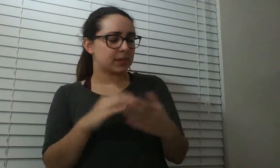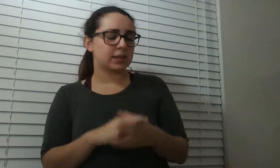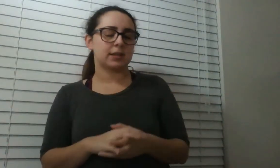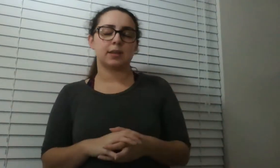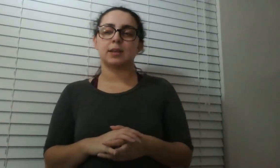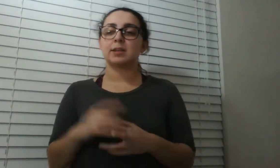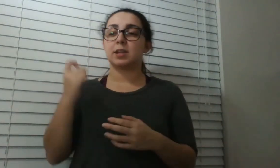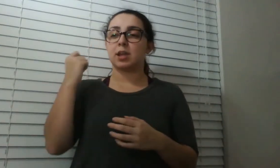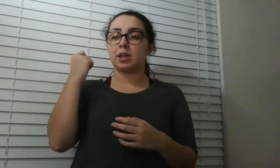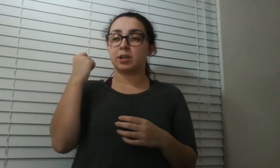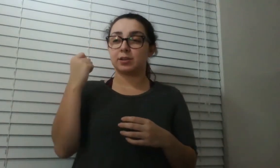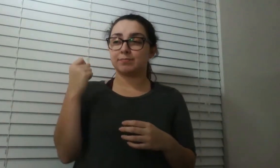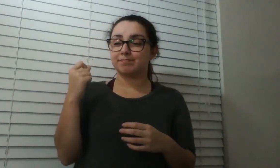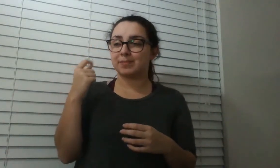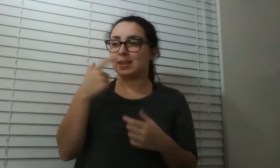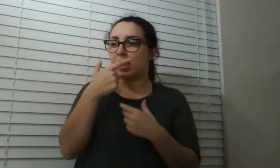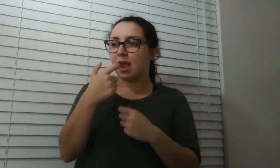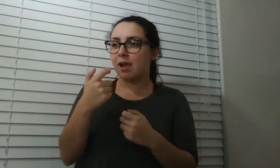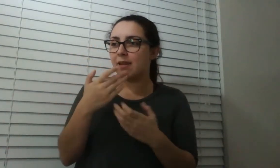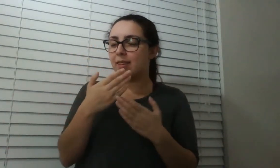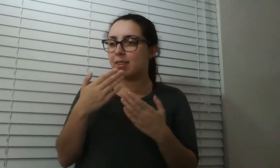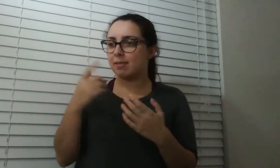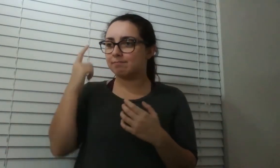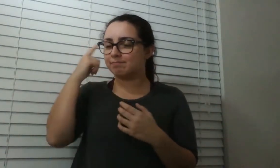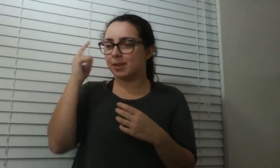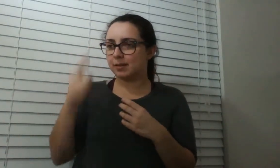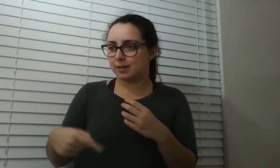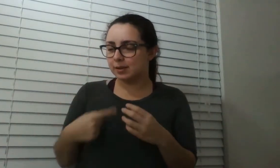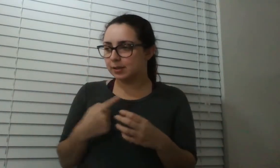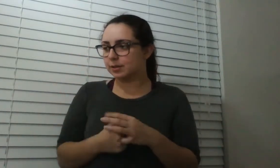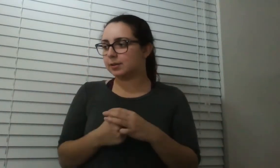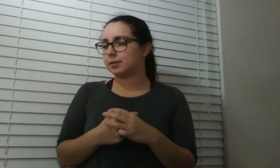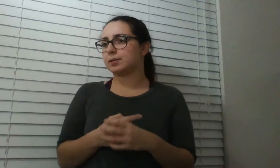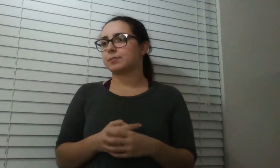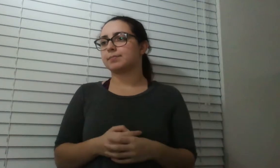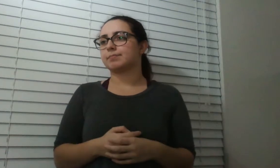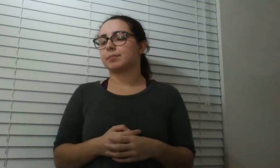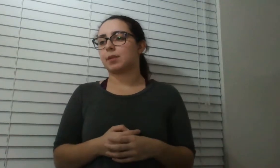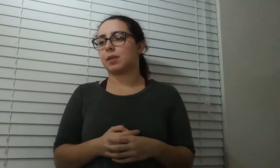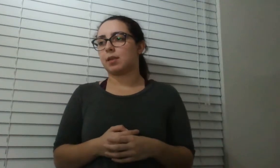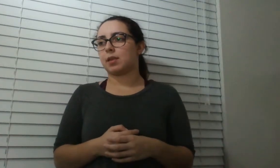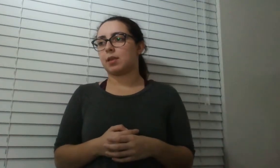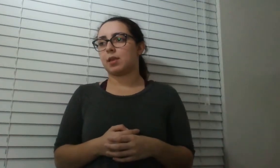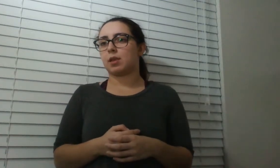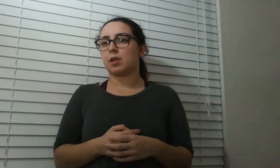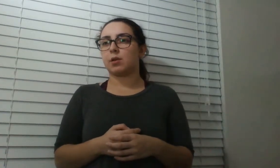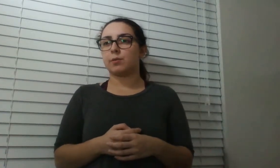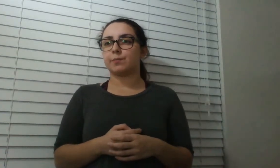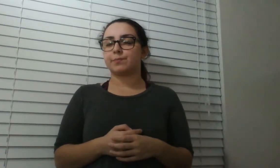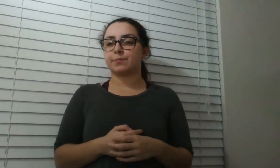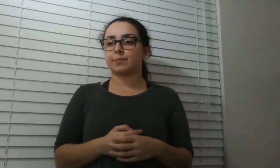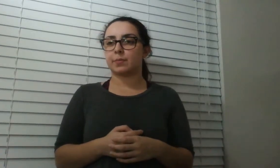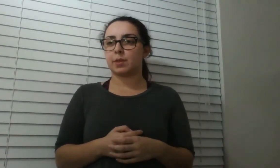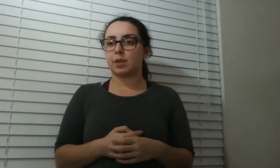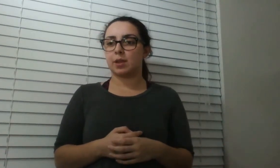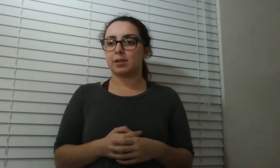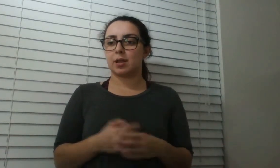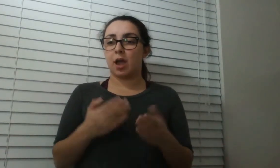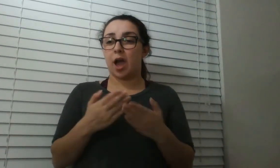happen to our bunginess now that we're entering a world where objects are becoming just information. What will happen